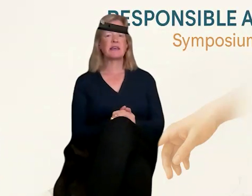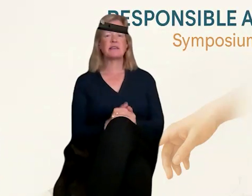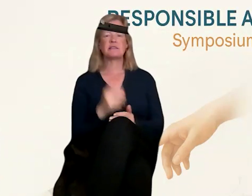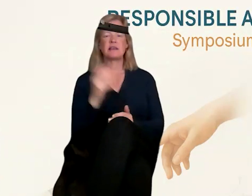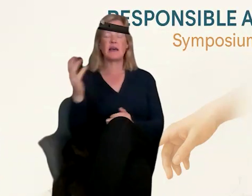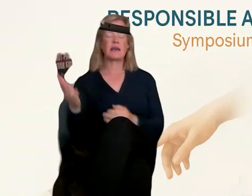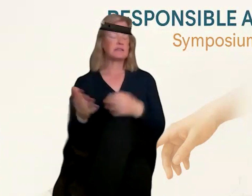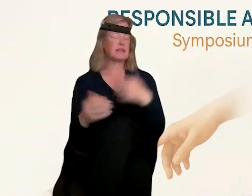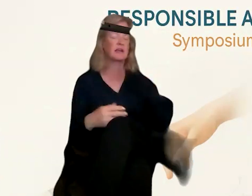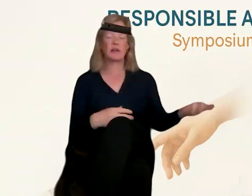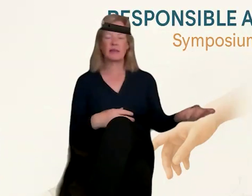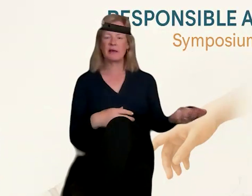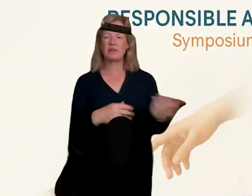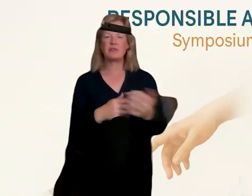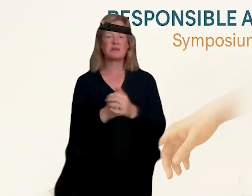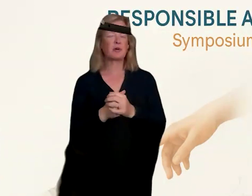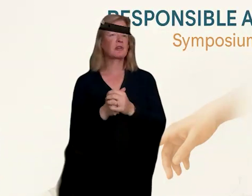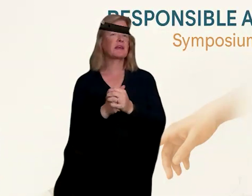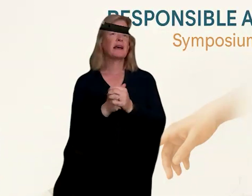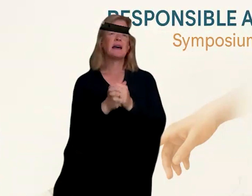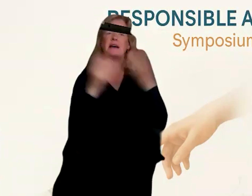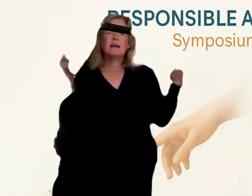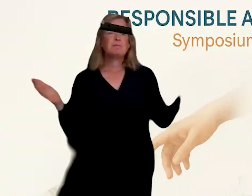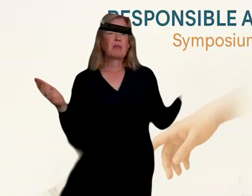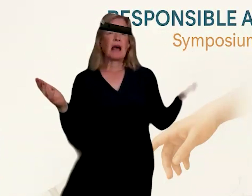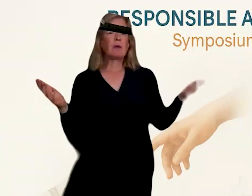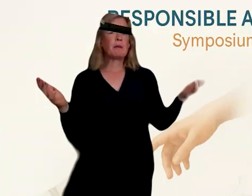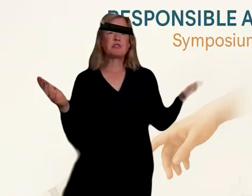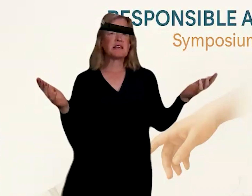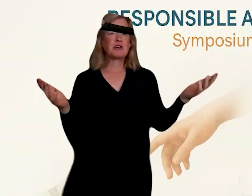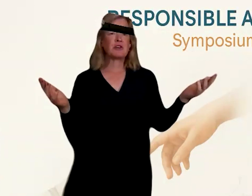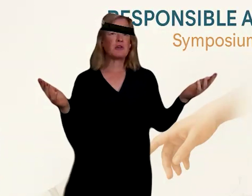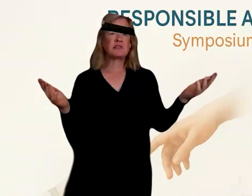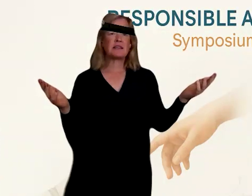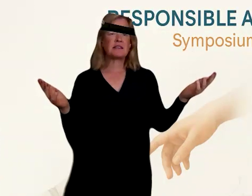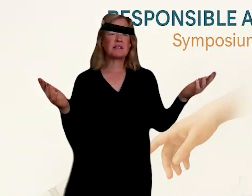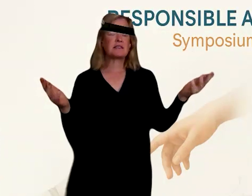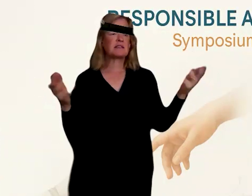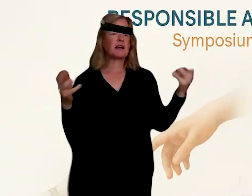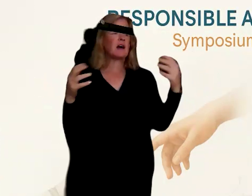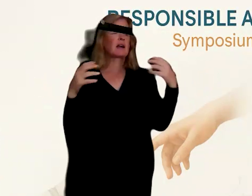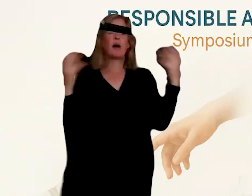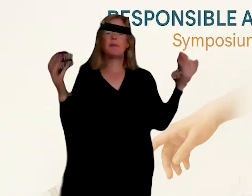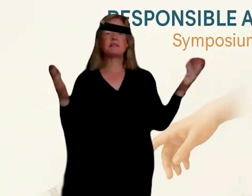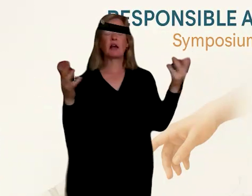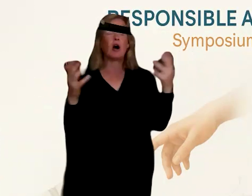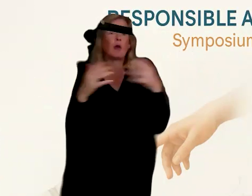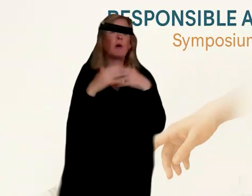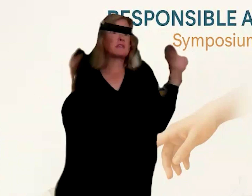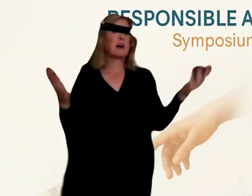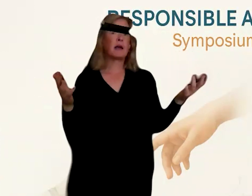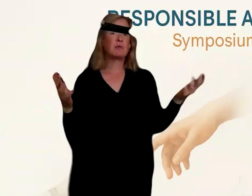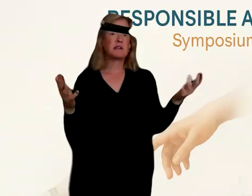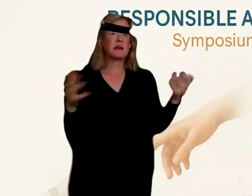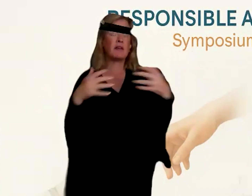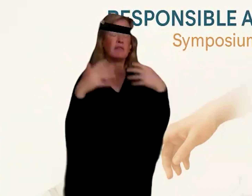academic days at Carnegie Mellon and UC Berkeley. I remember senior neuroscientists commenting on